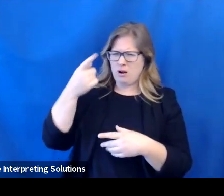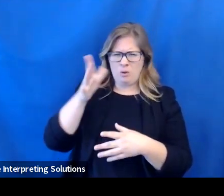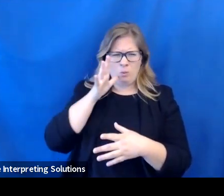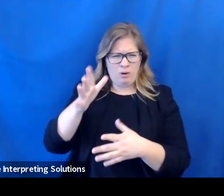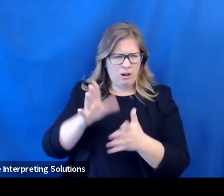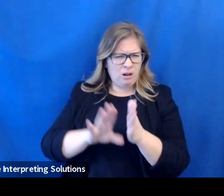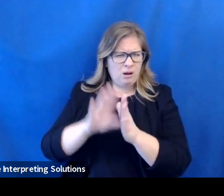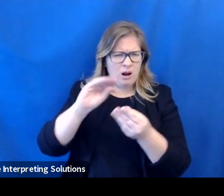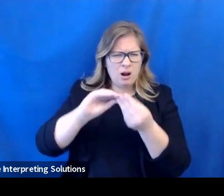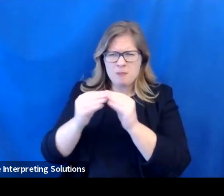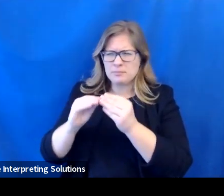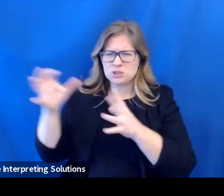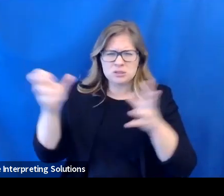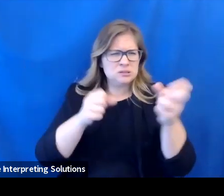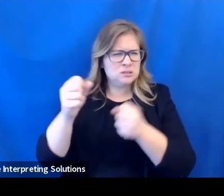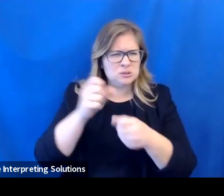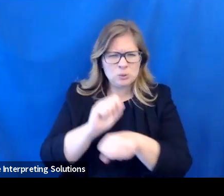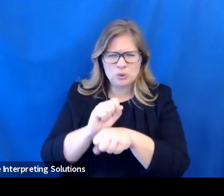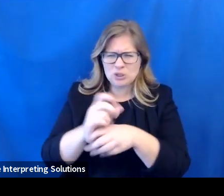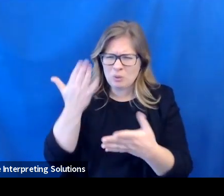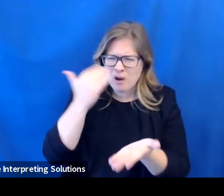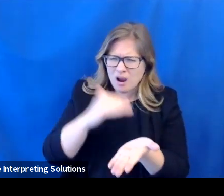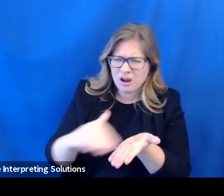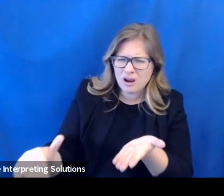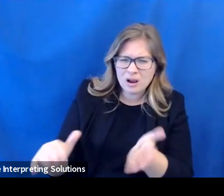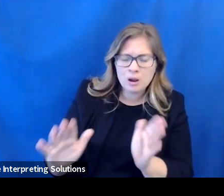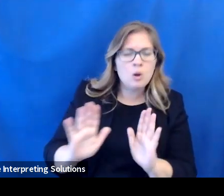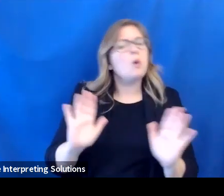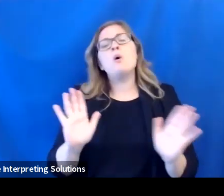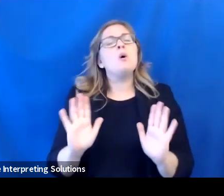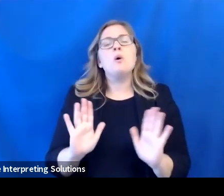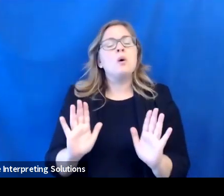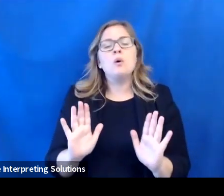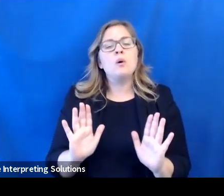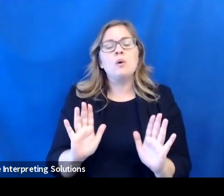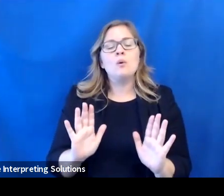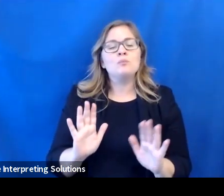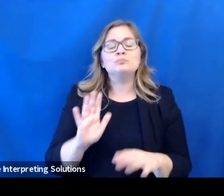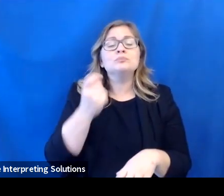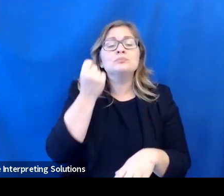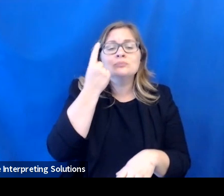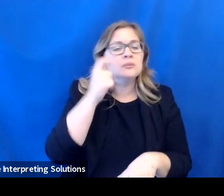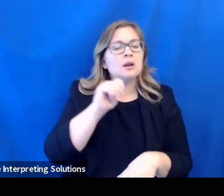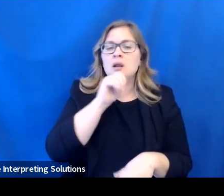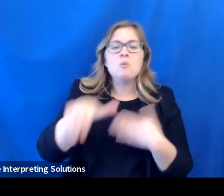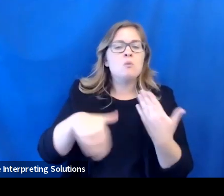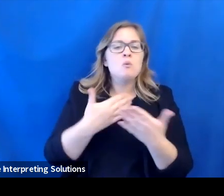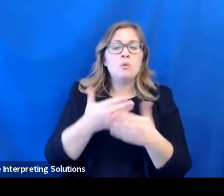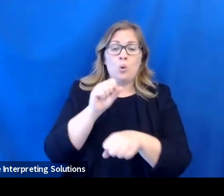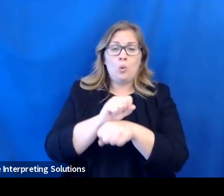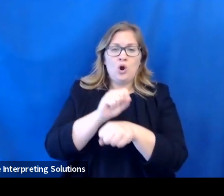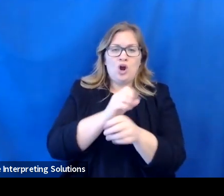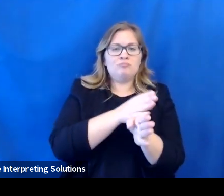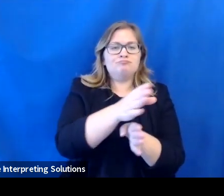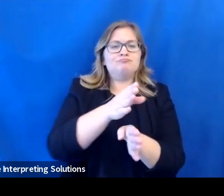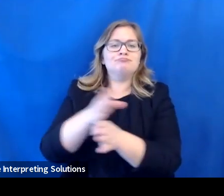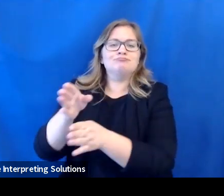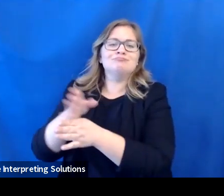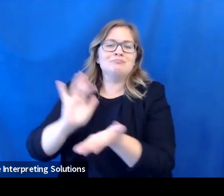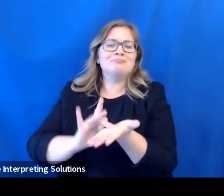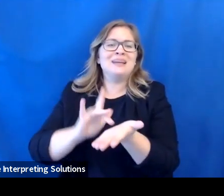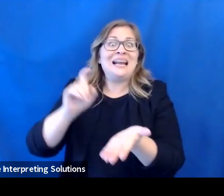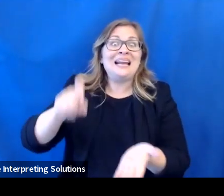all of them work in the areas that were needed, and many of them, those were elective surgery areas, and because of the finances around hospitals, they